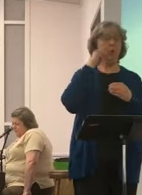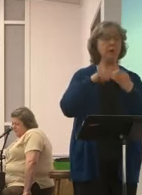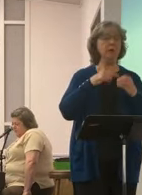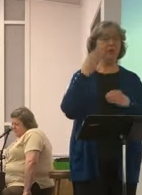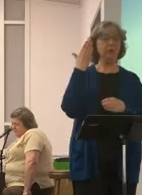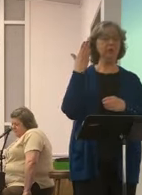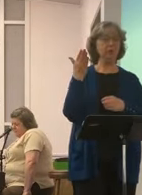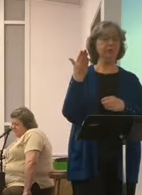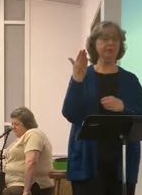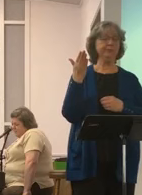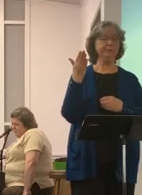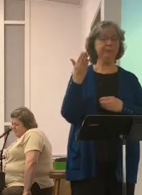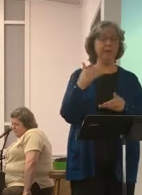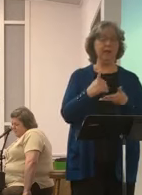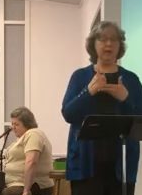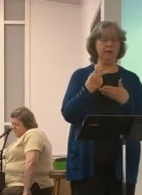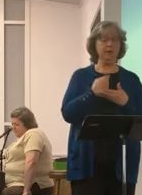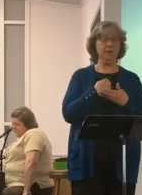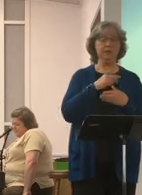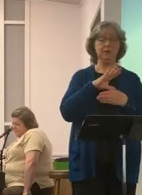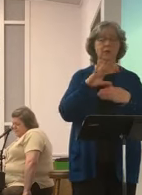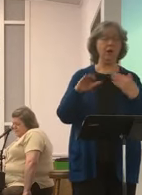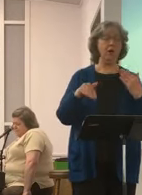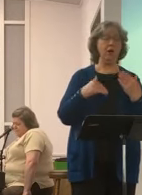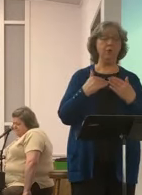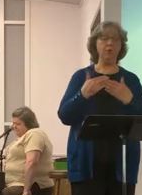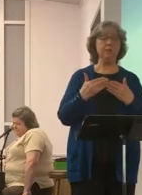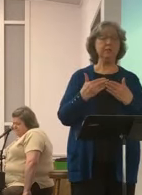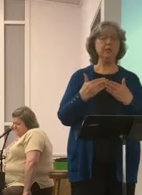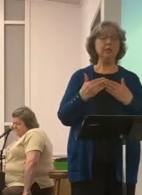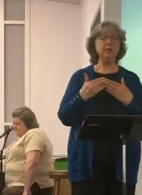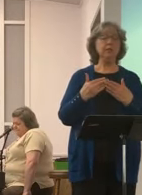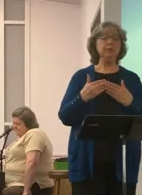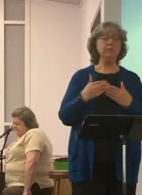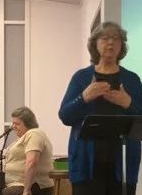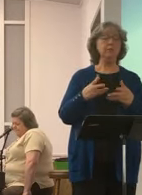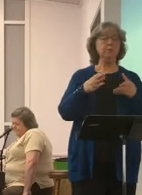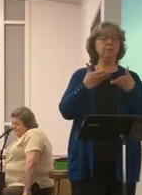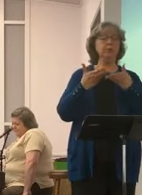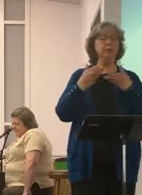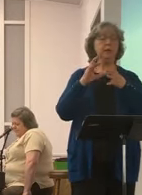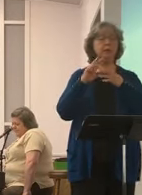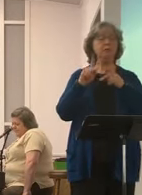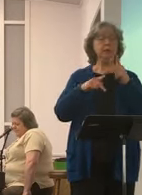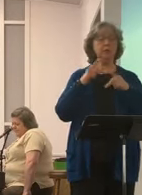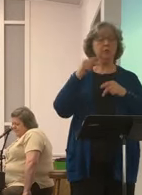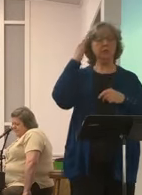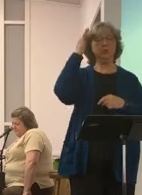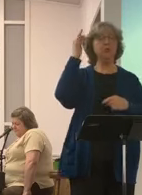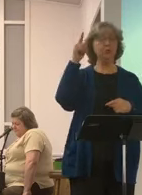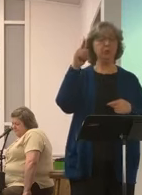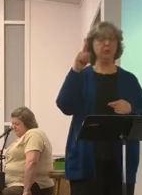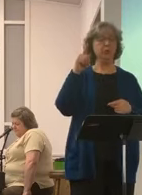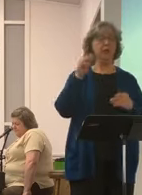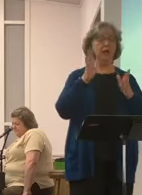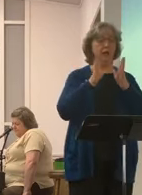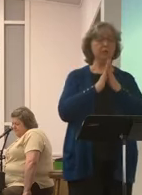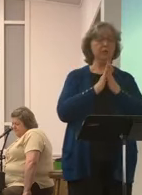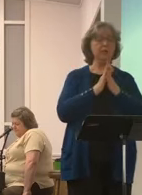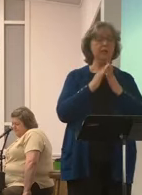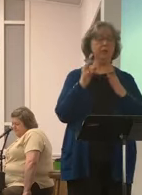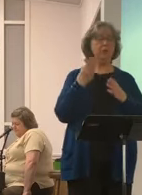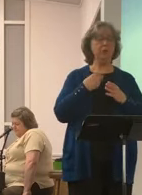you. Help us, Lord, always to be bridge builders, not bridge burners. And I do pray that we will be